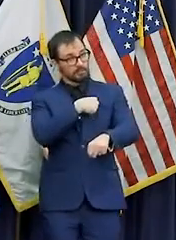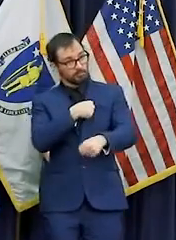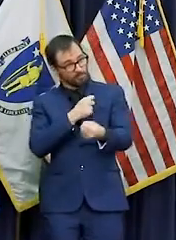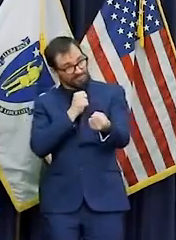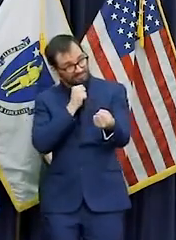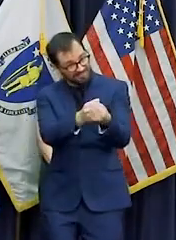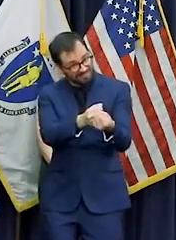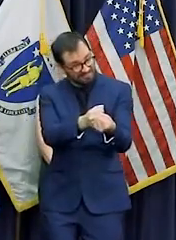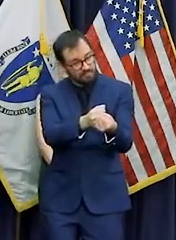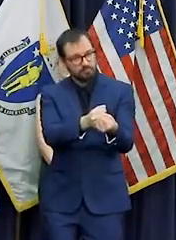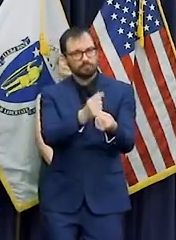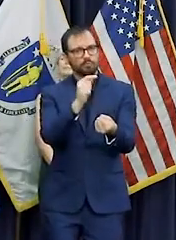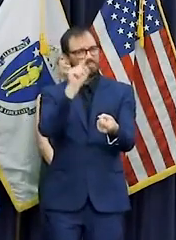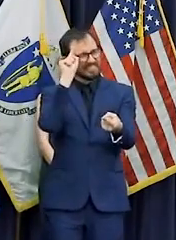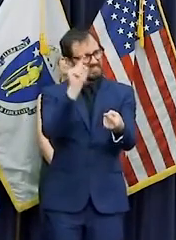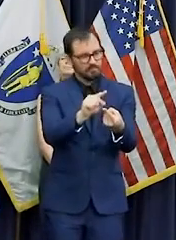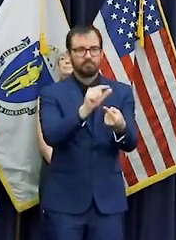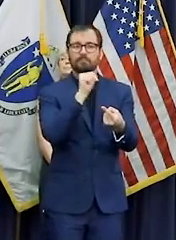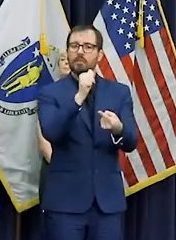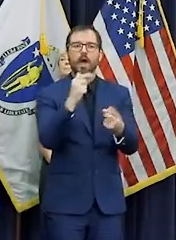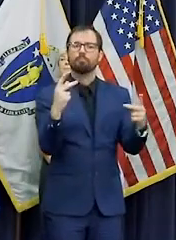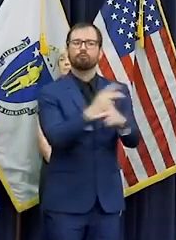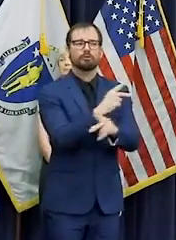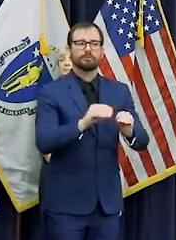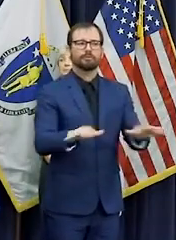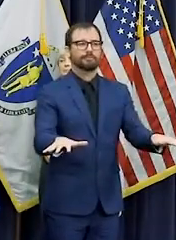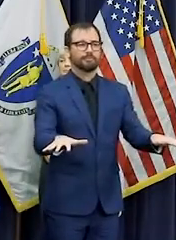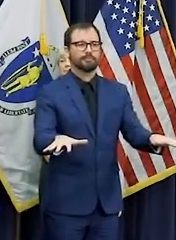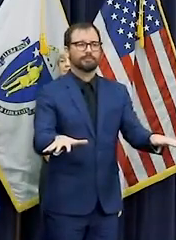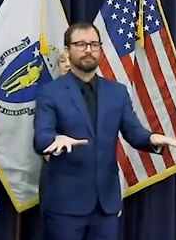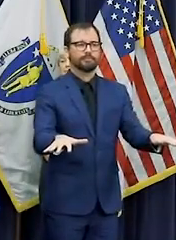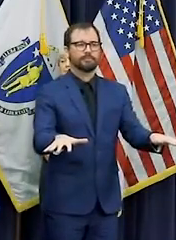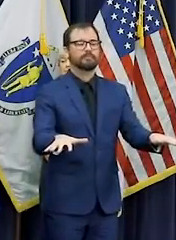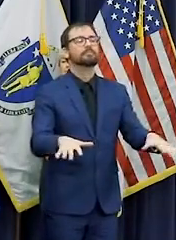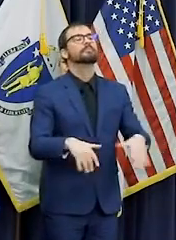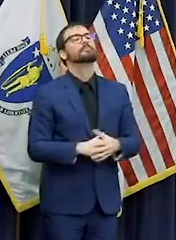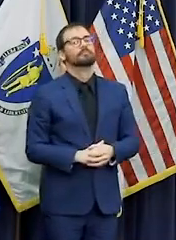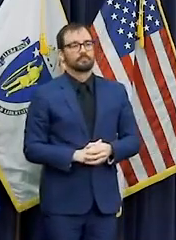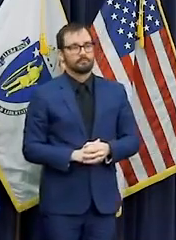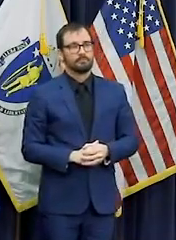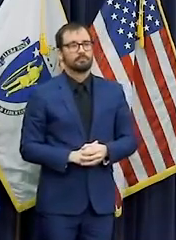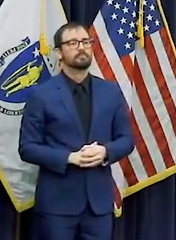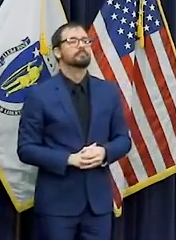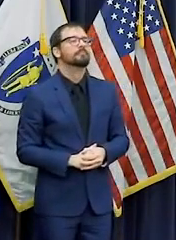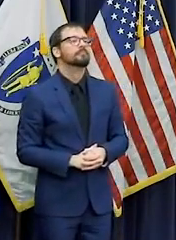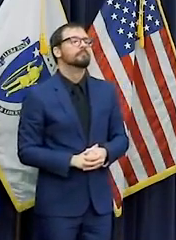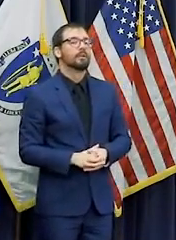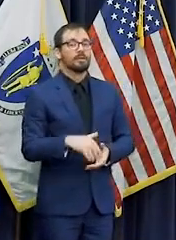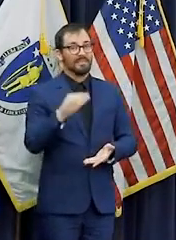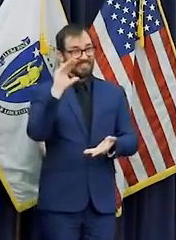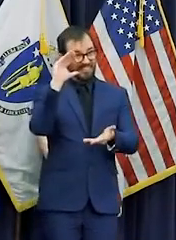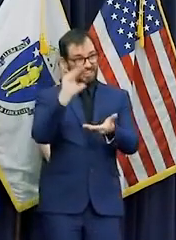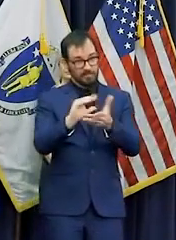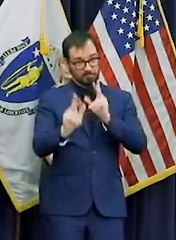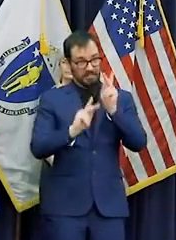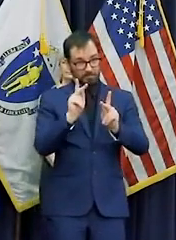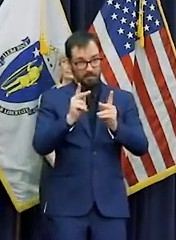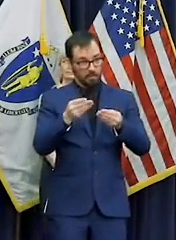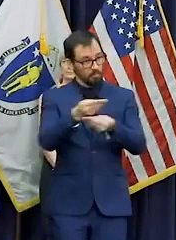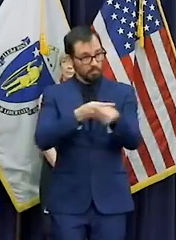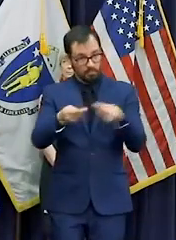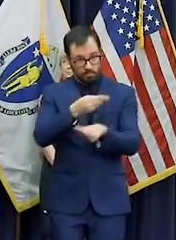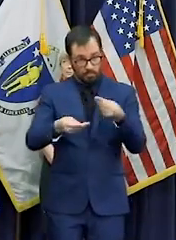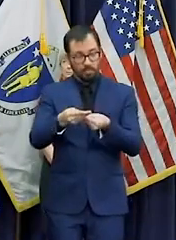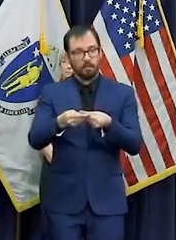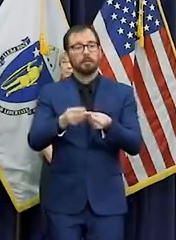Reducing the spread honors these orders, honors and protects them and you and your family.